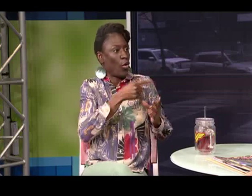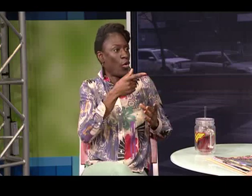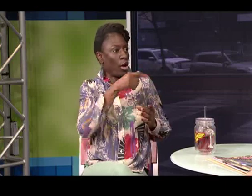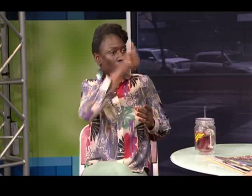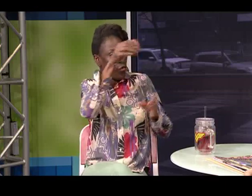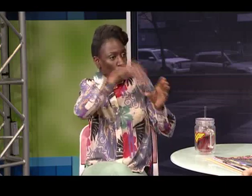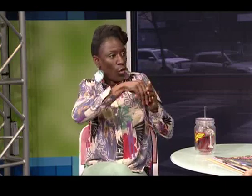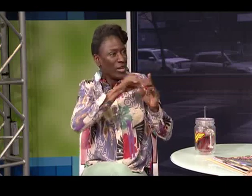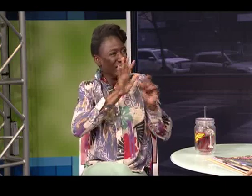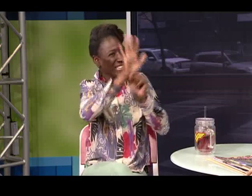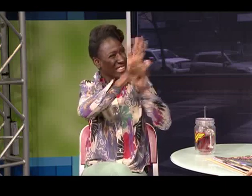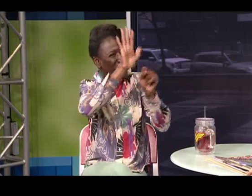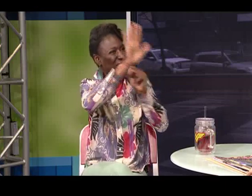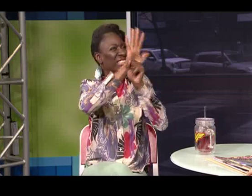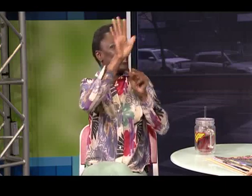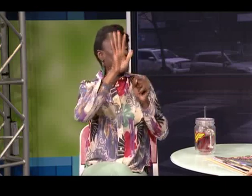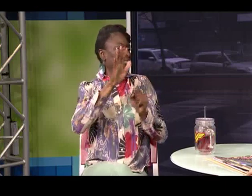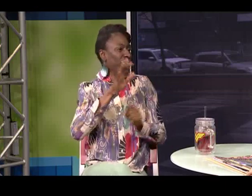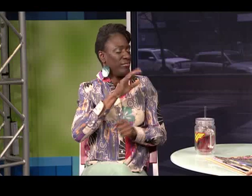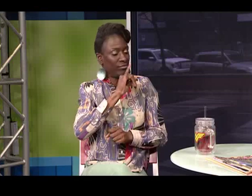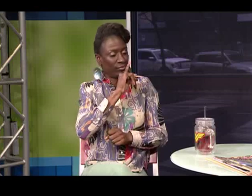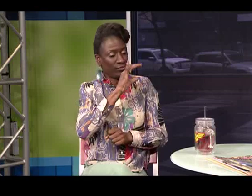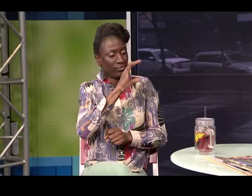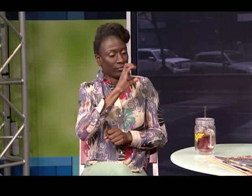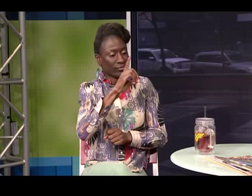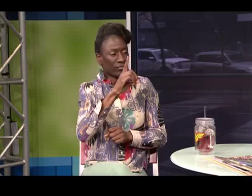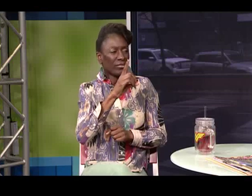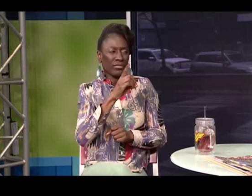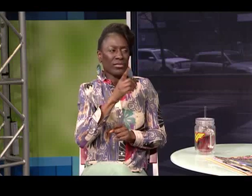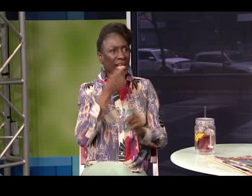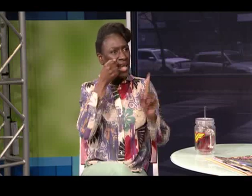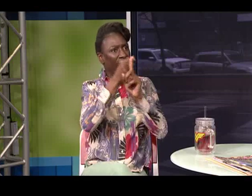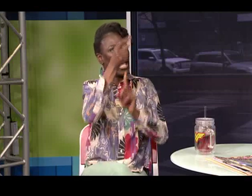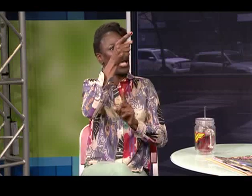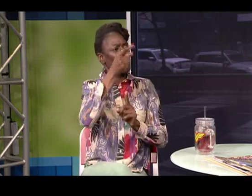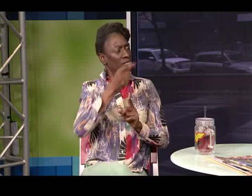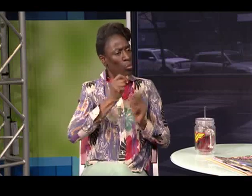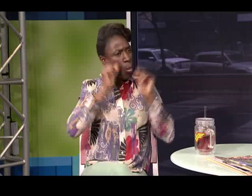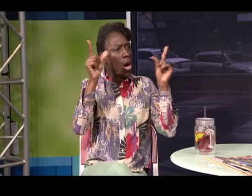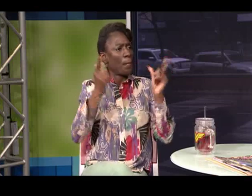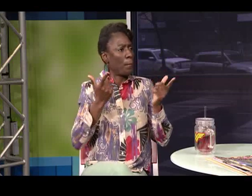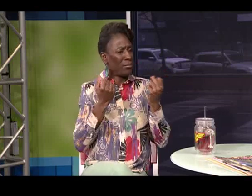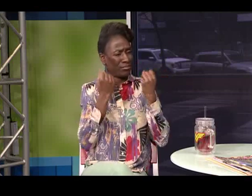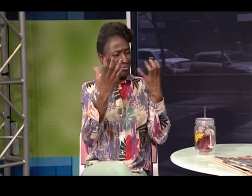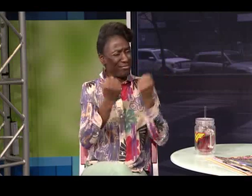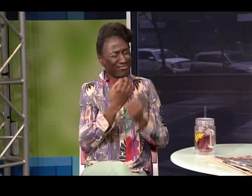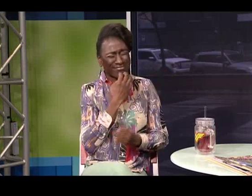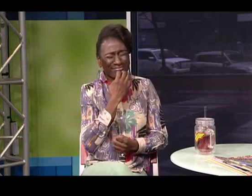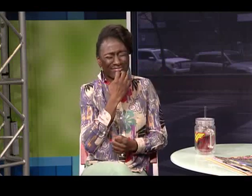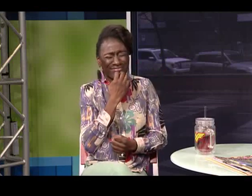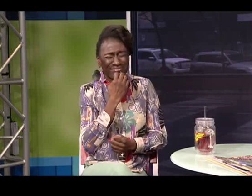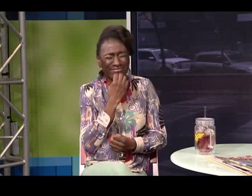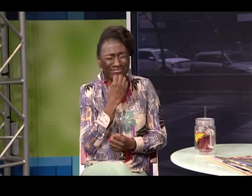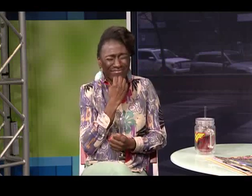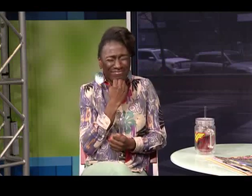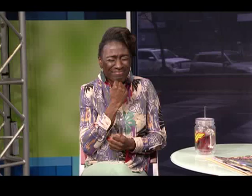I'm really thankful that you've been involved in your role as an advocate and making inroads with the ICED,